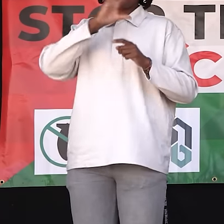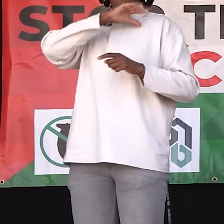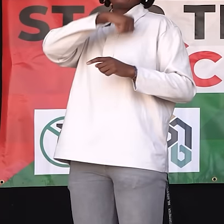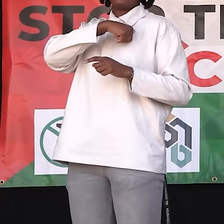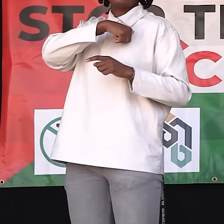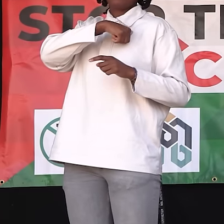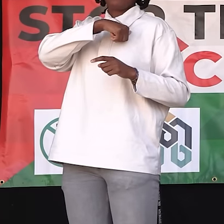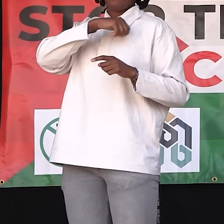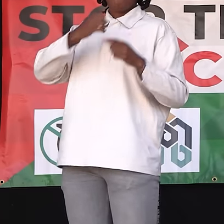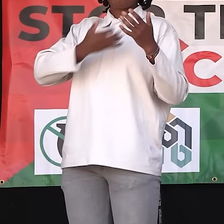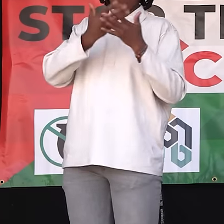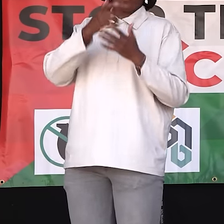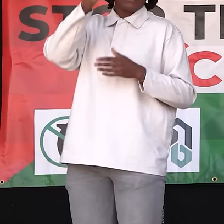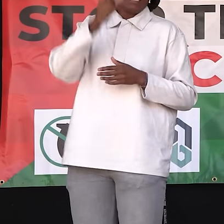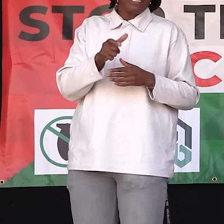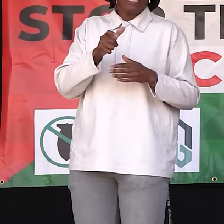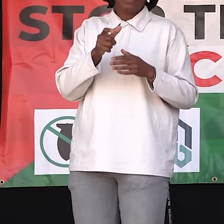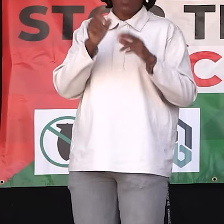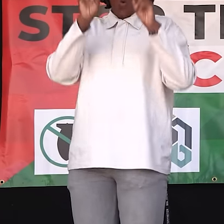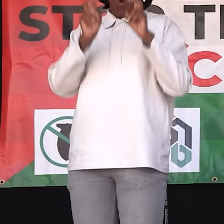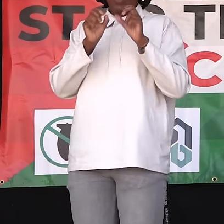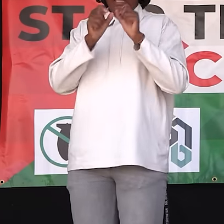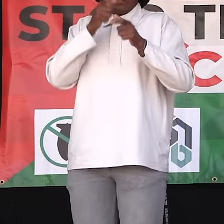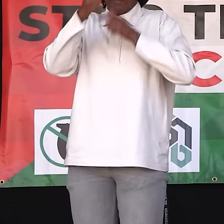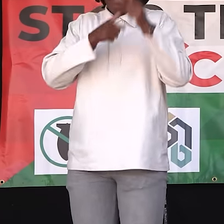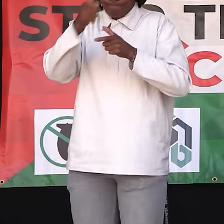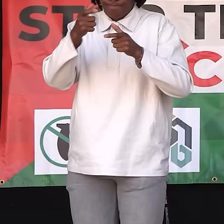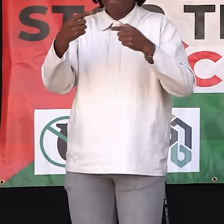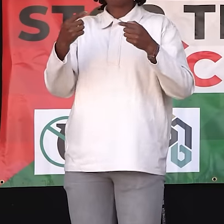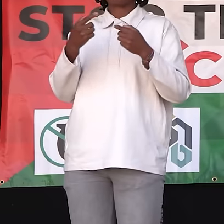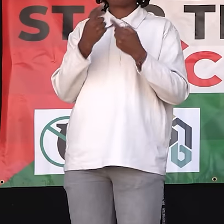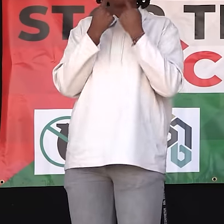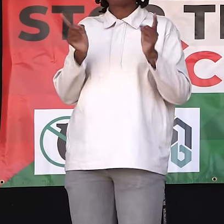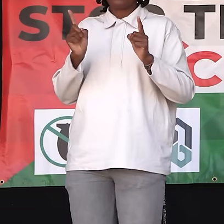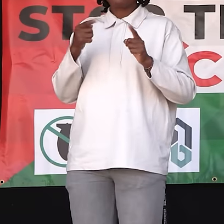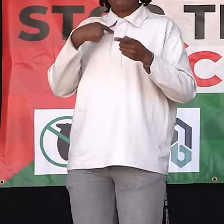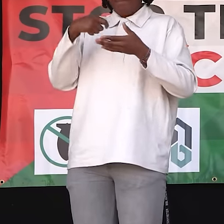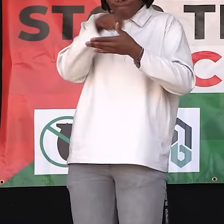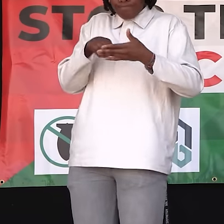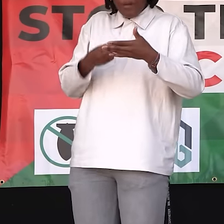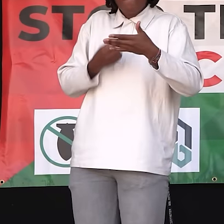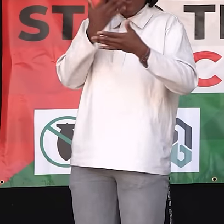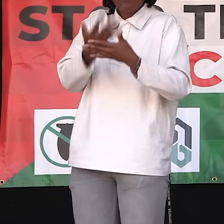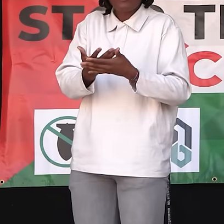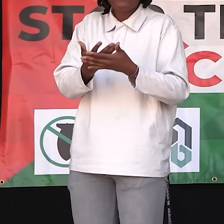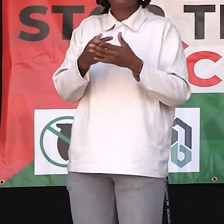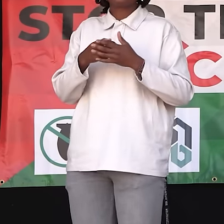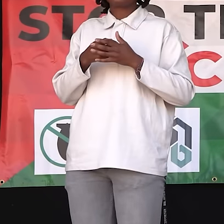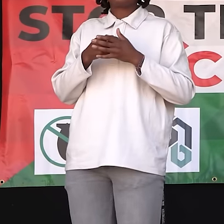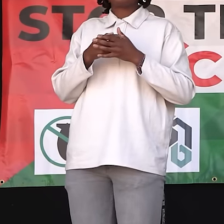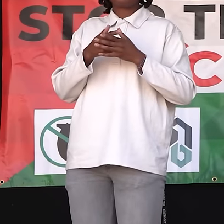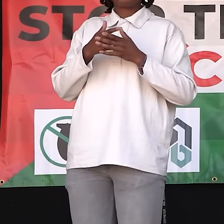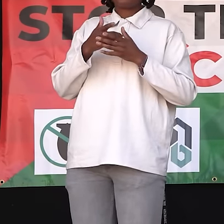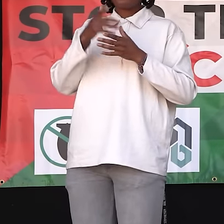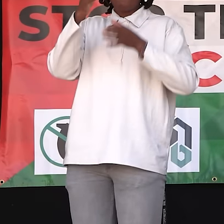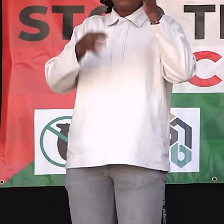Mahoul. In order for me to write poetry that isn't political, I must listen to the birds. And